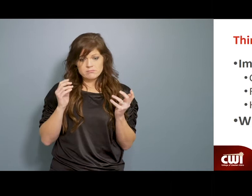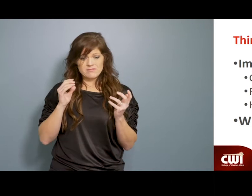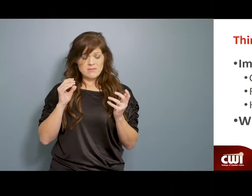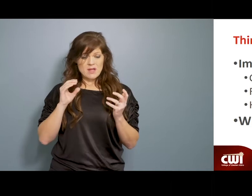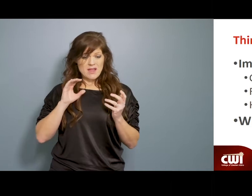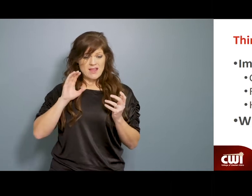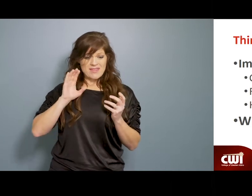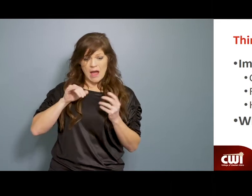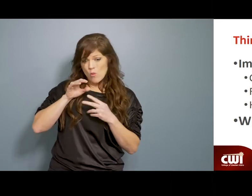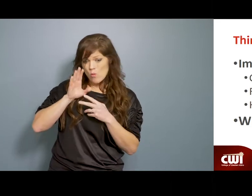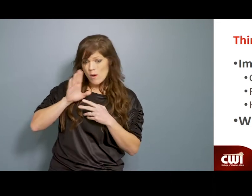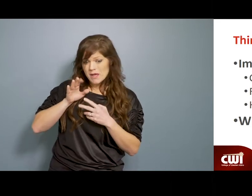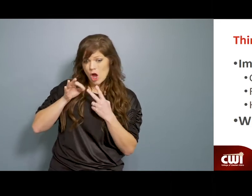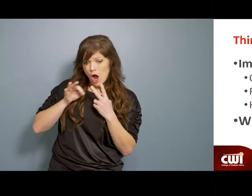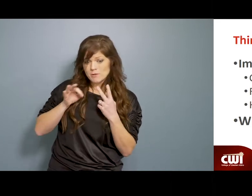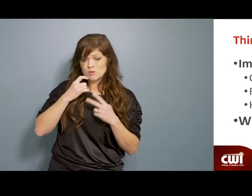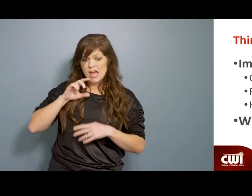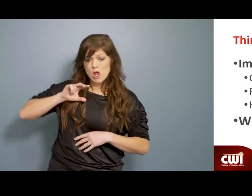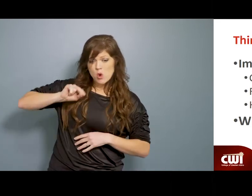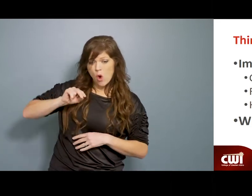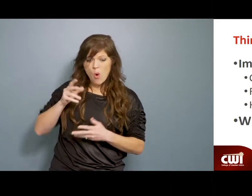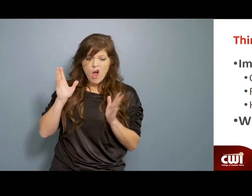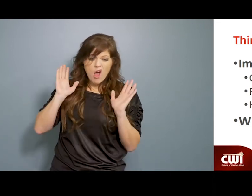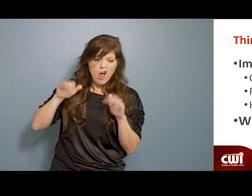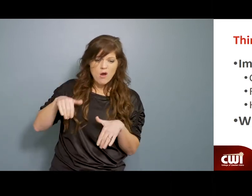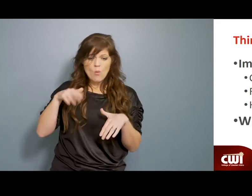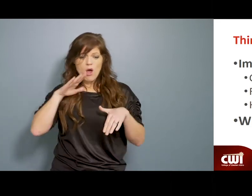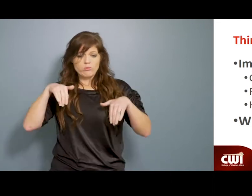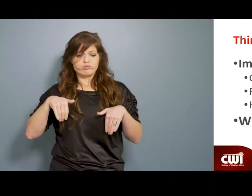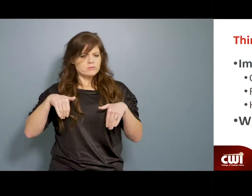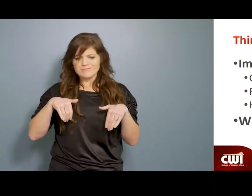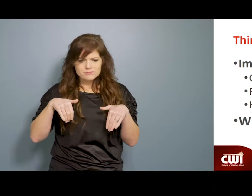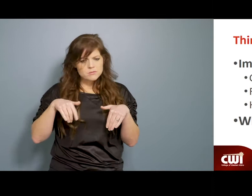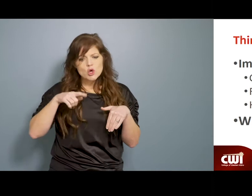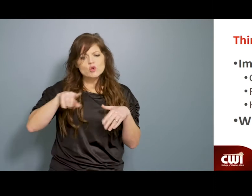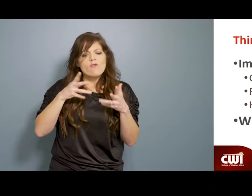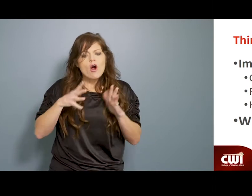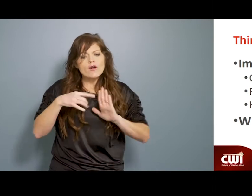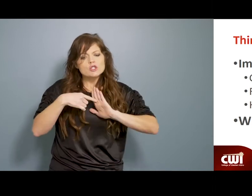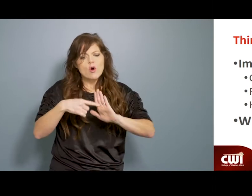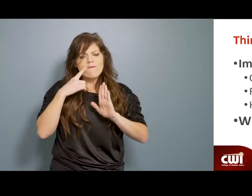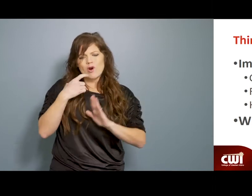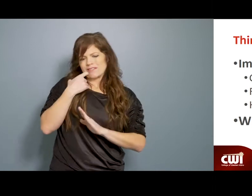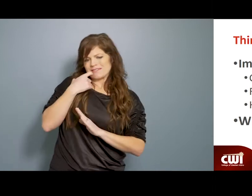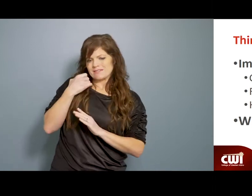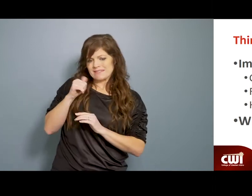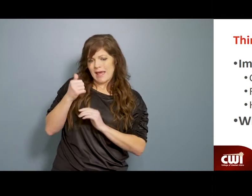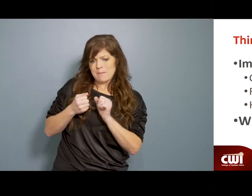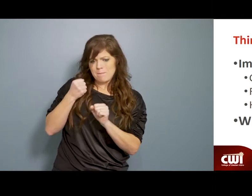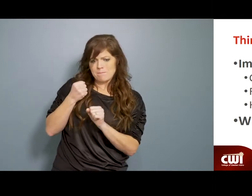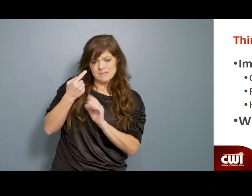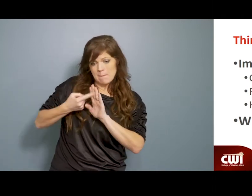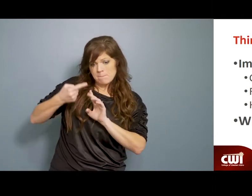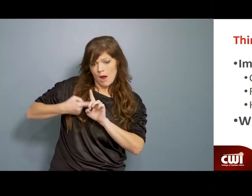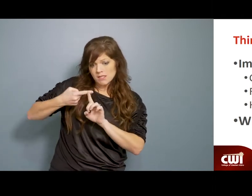option for this group, especially because you've demonstrated that for the past 10 months, that isn't an option at CWI.